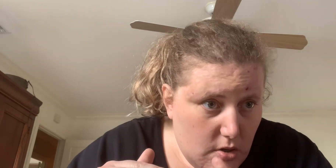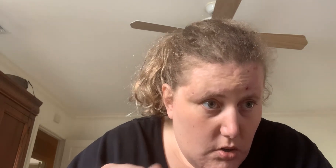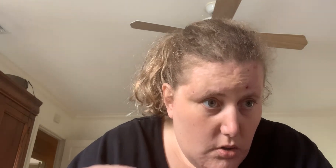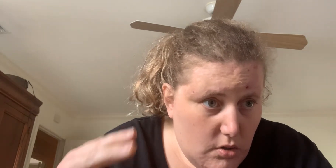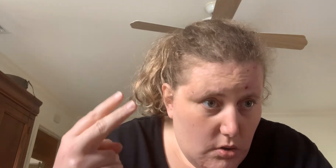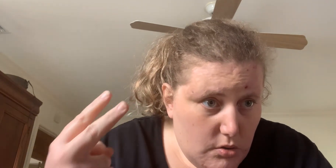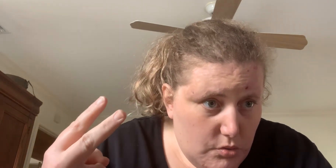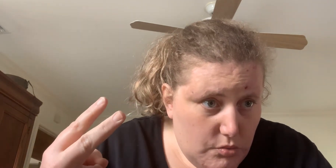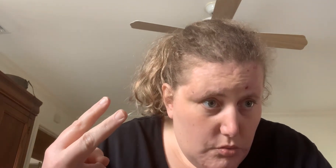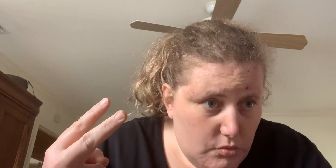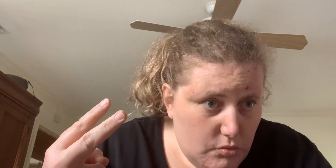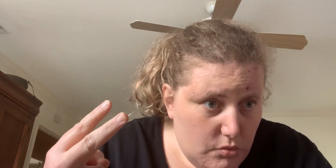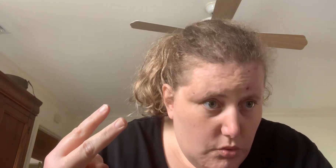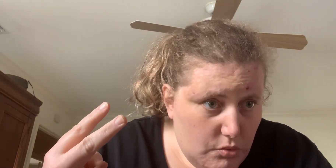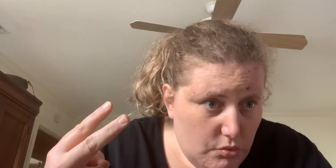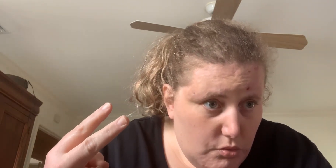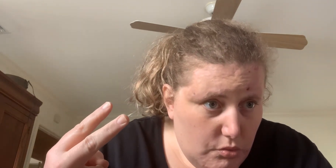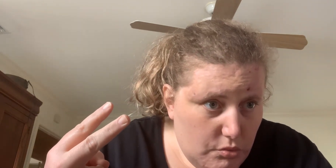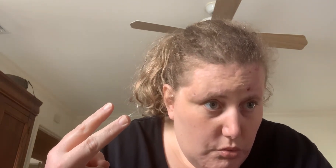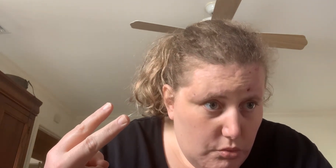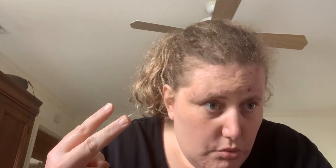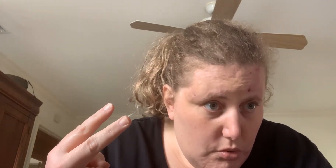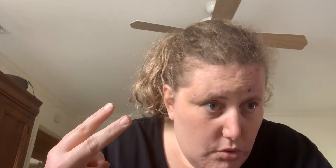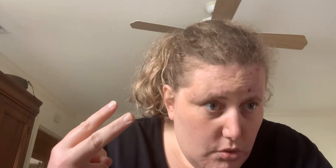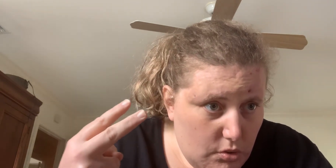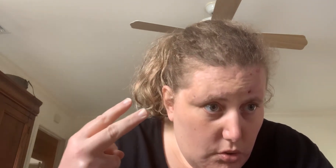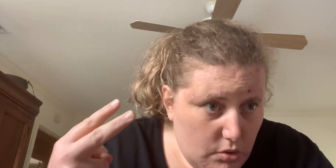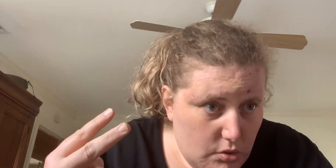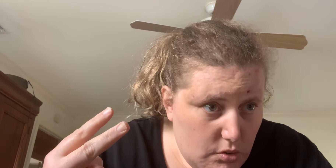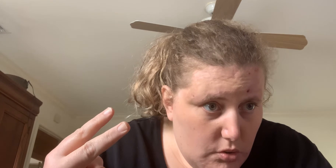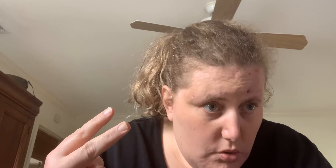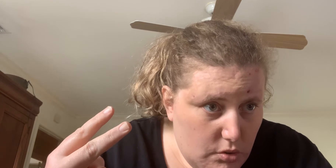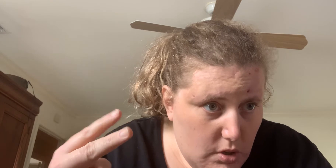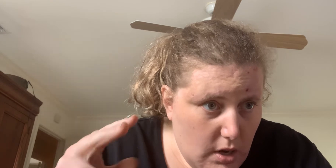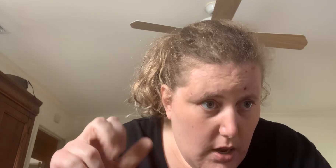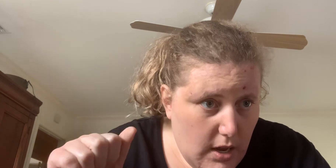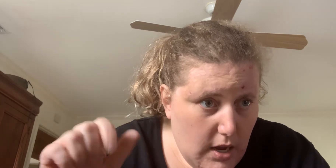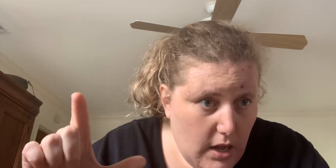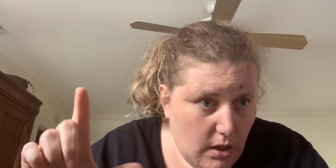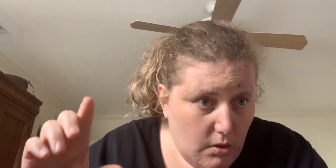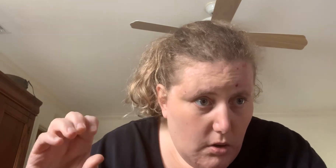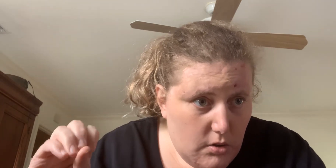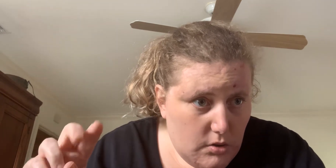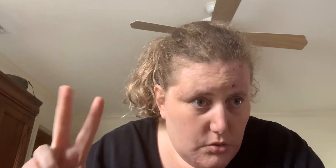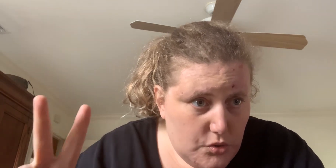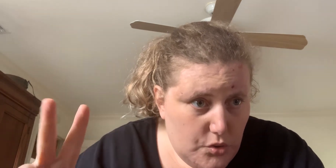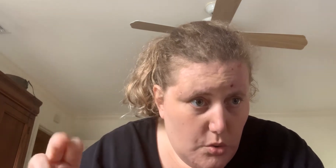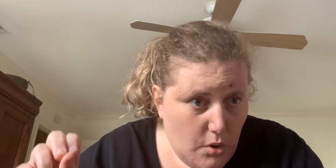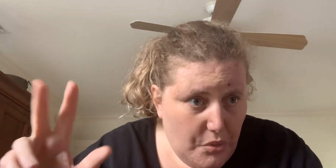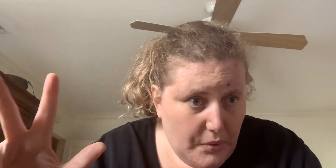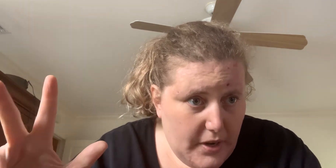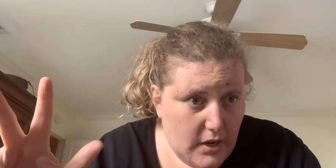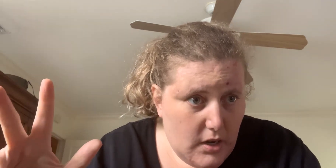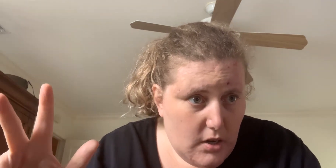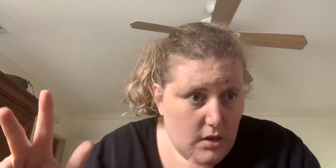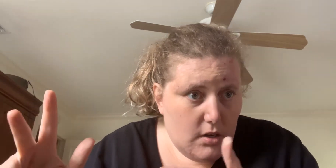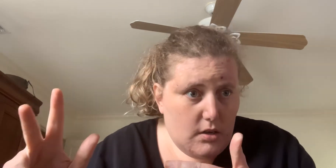O2. These are all moles, of course, and I'm just not typing in the abbreviation for mole.